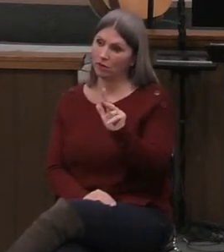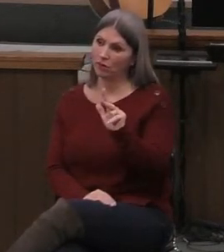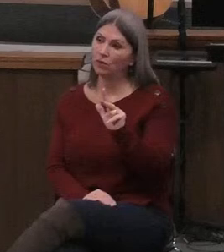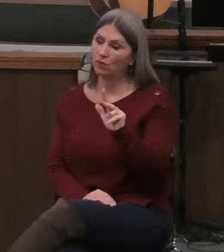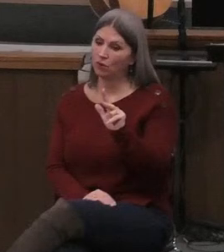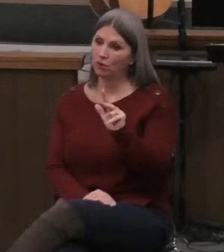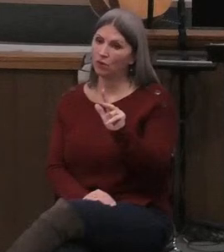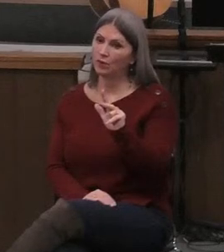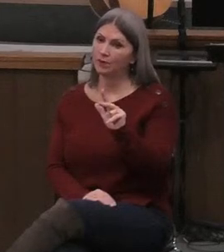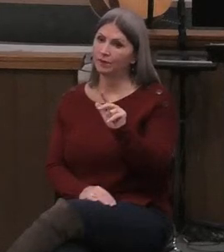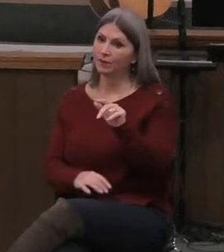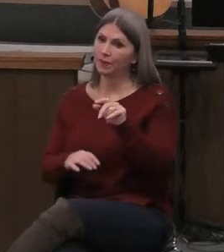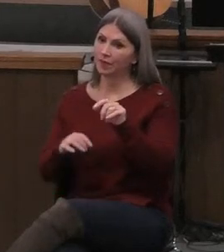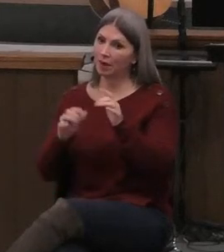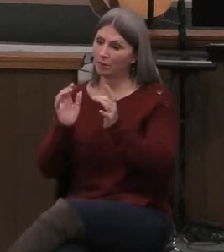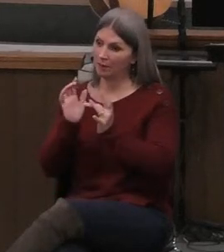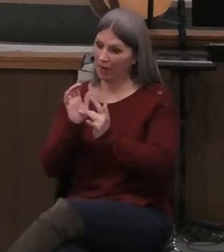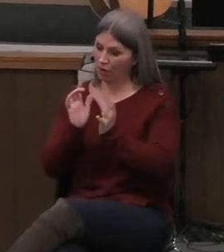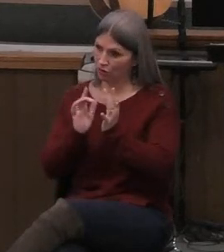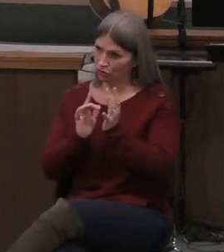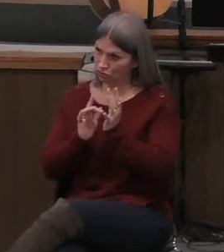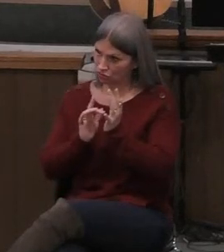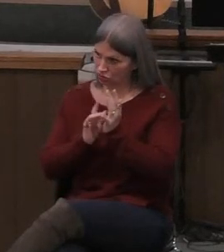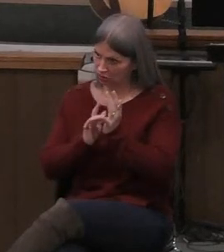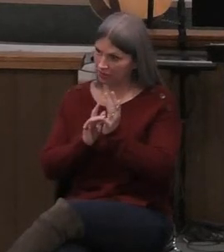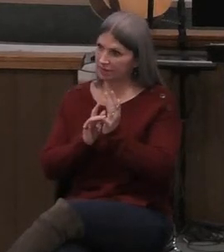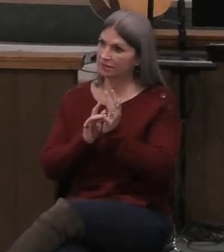23, talks about Jesus as our